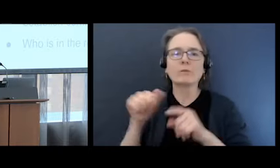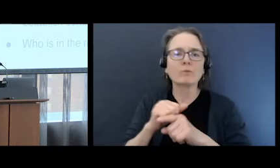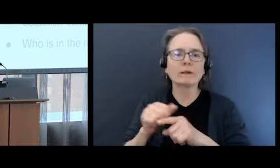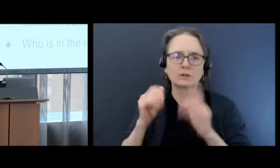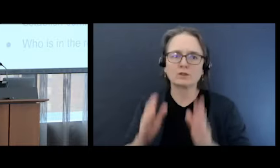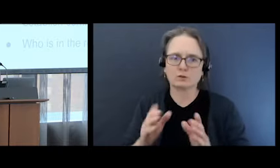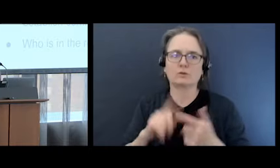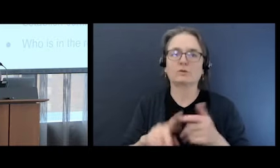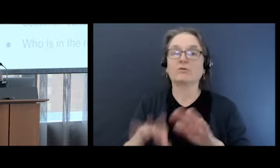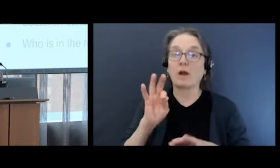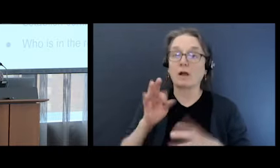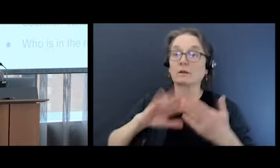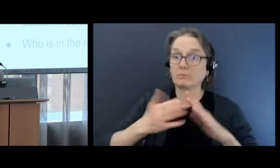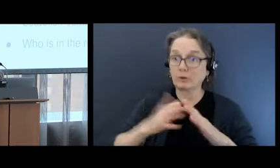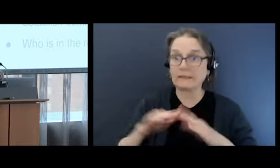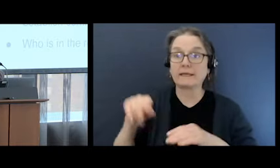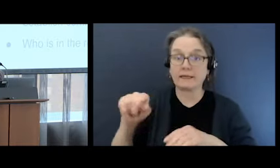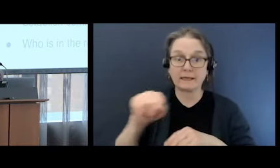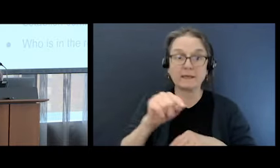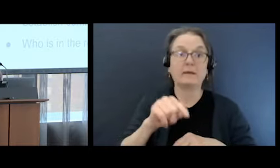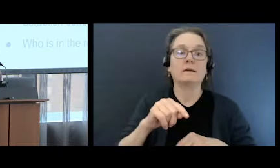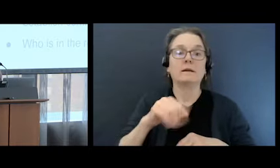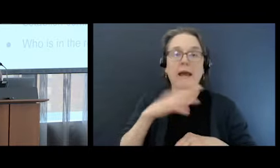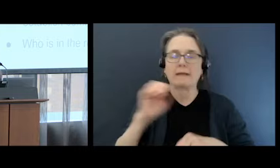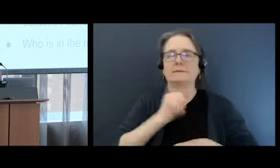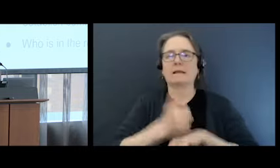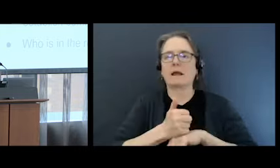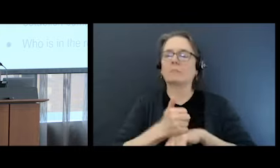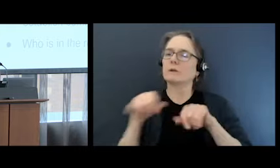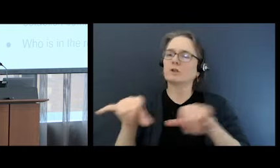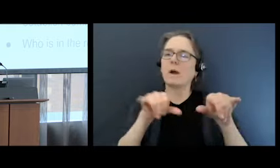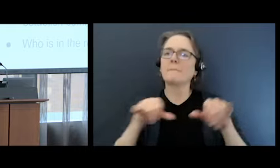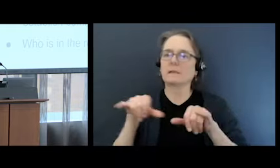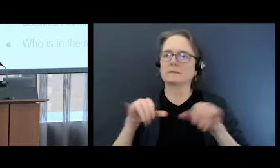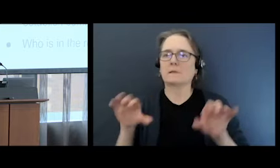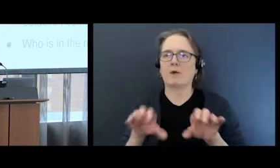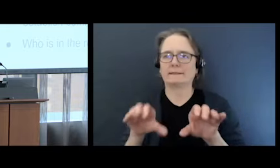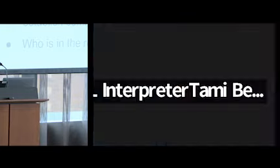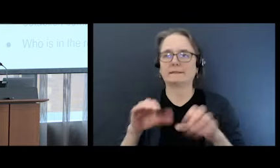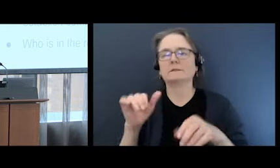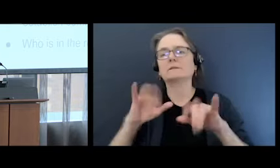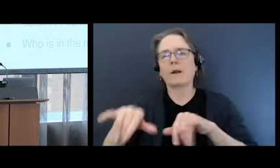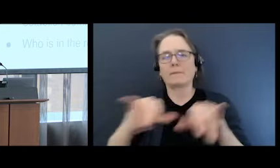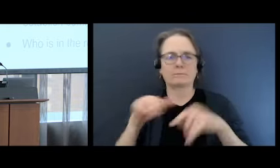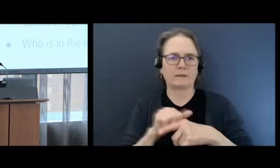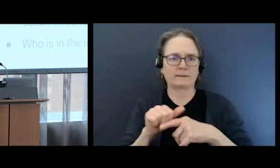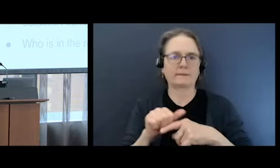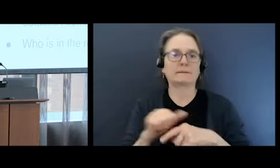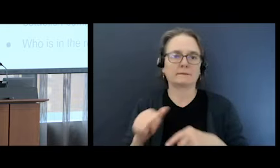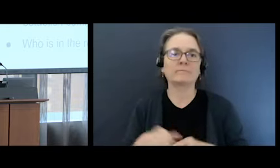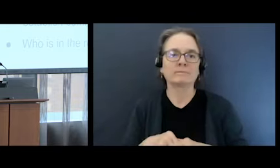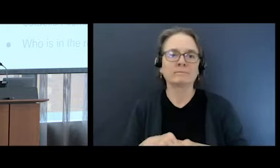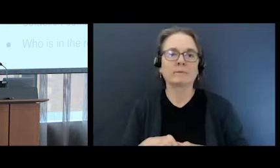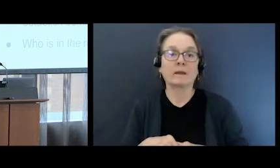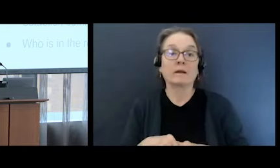data. And we'd love to help practitioners find community and establish common practices.